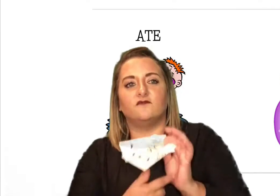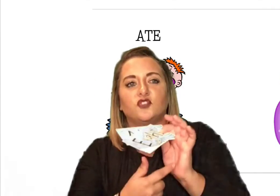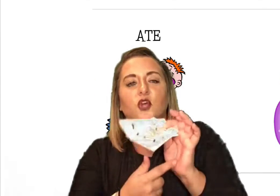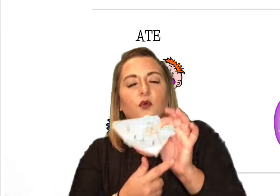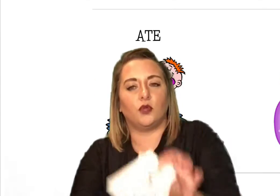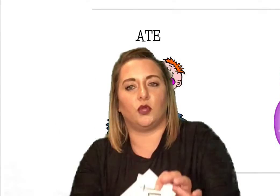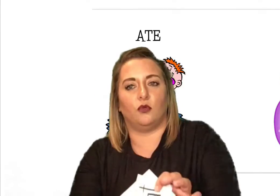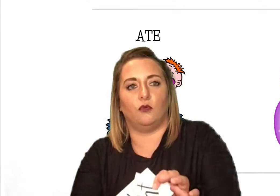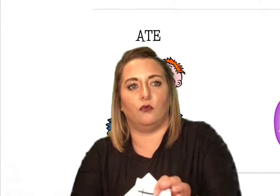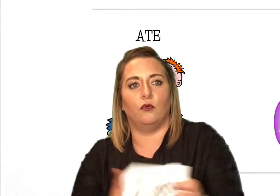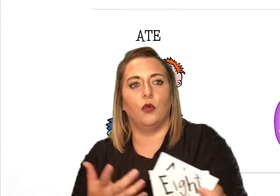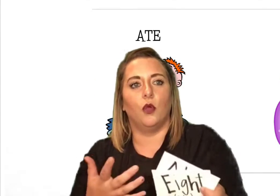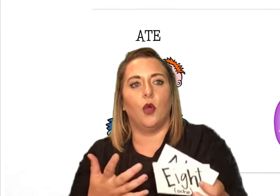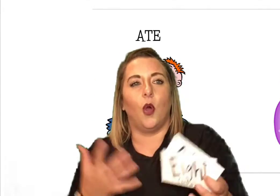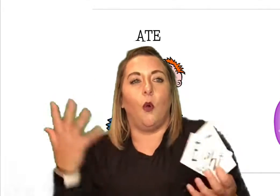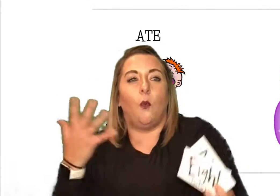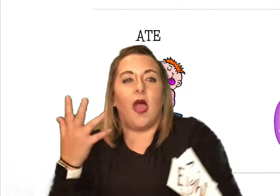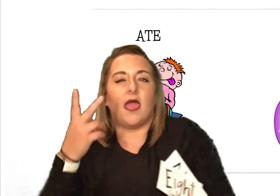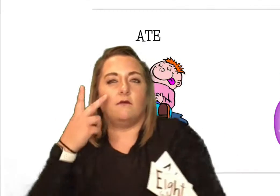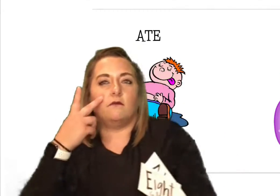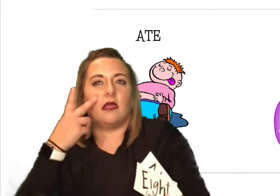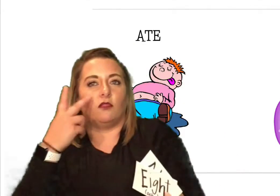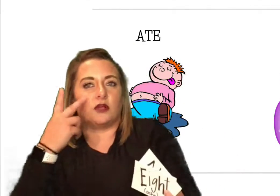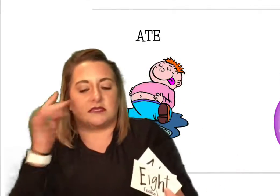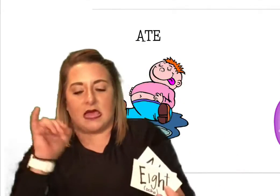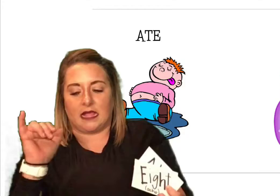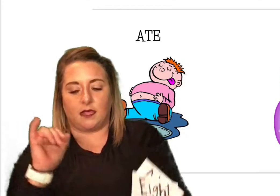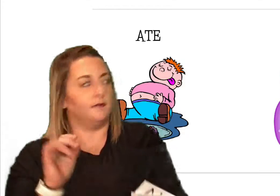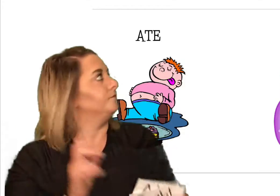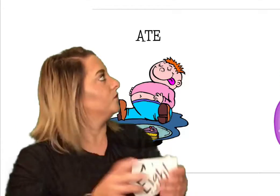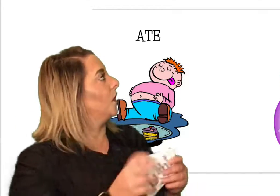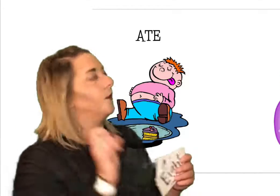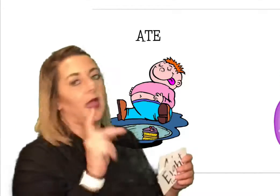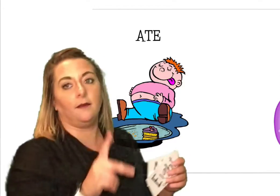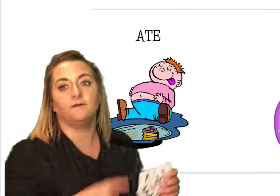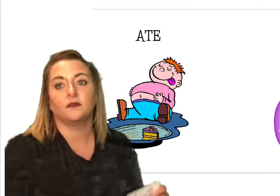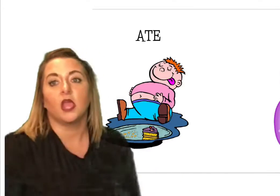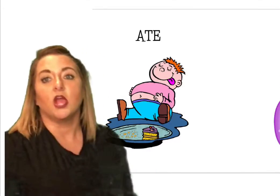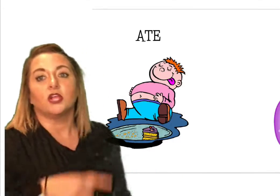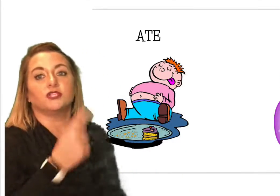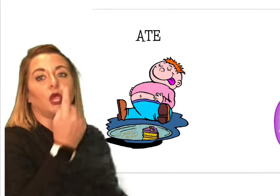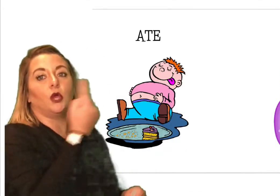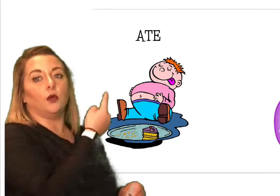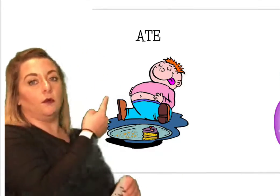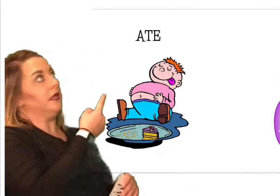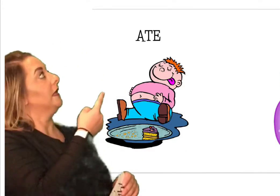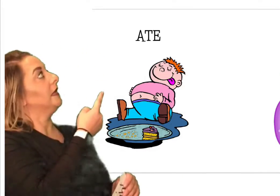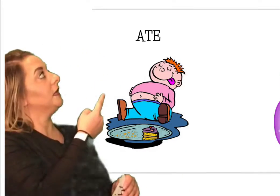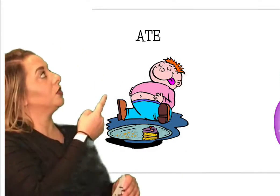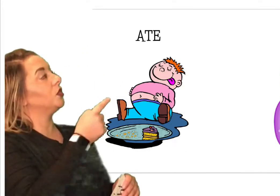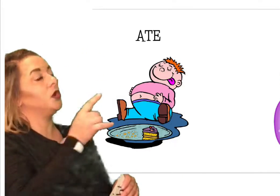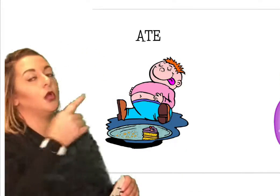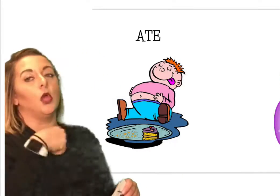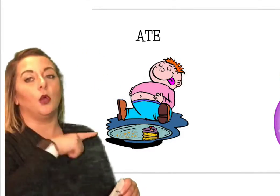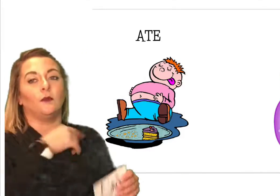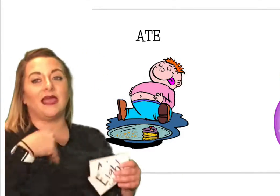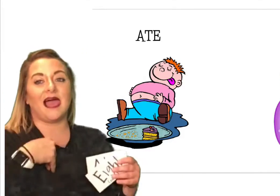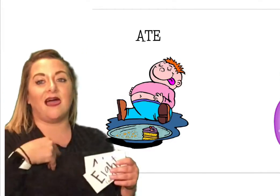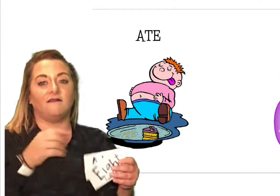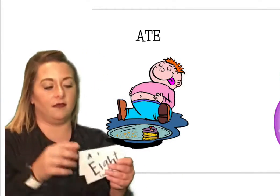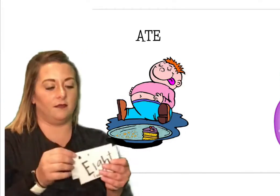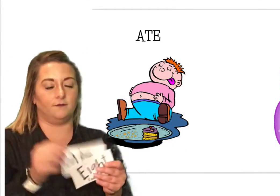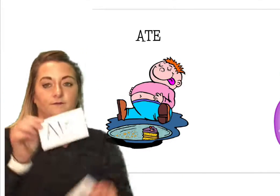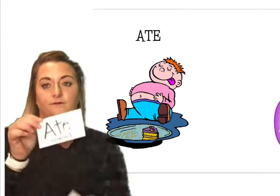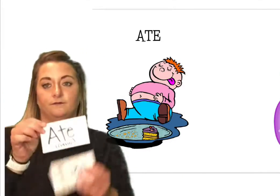and kind of show you what it looks like. Okay? So here